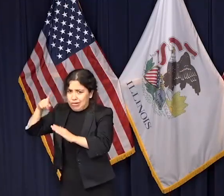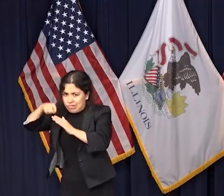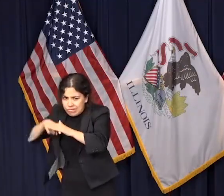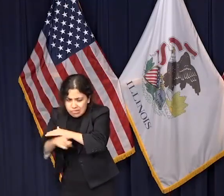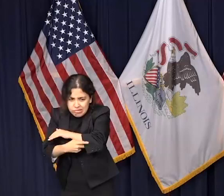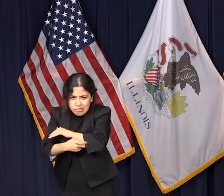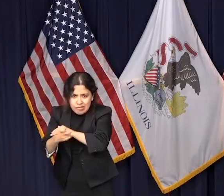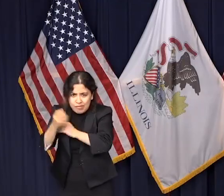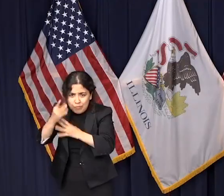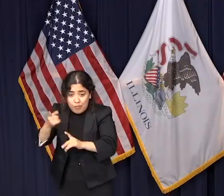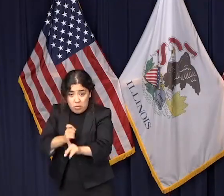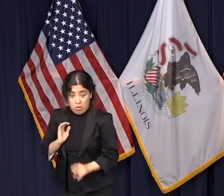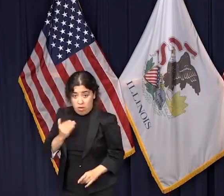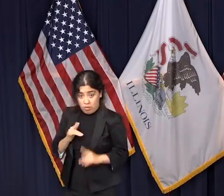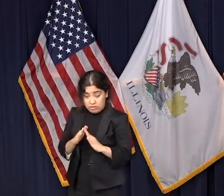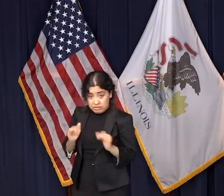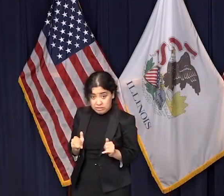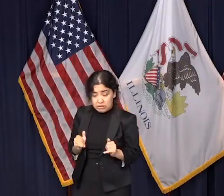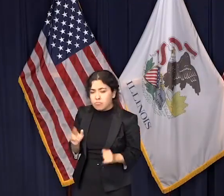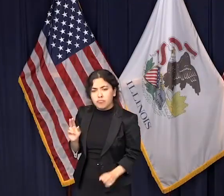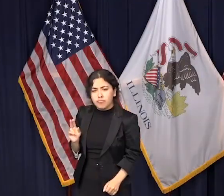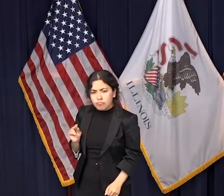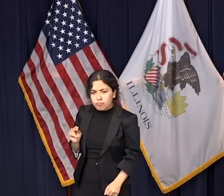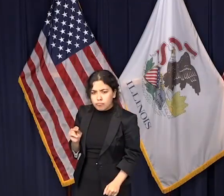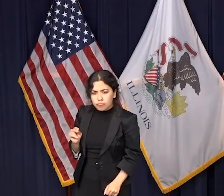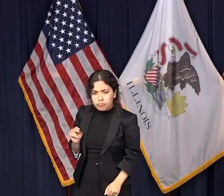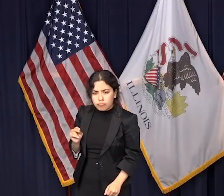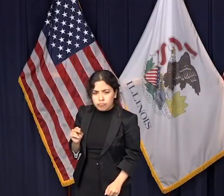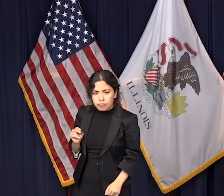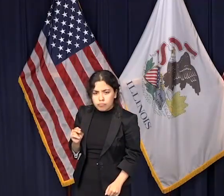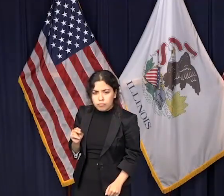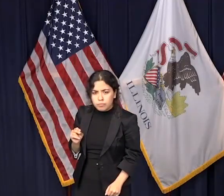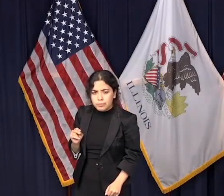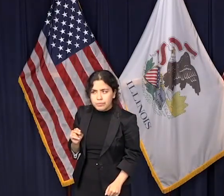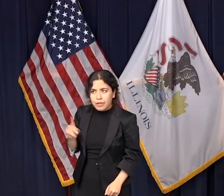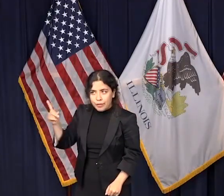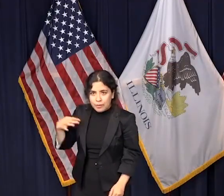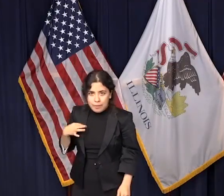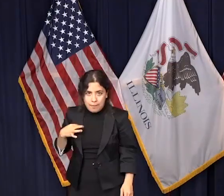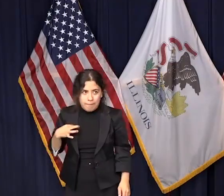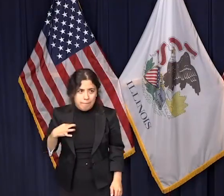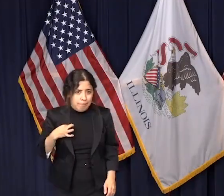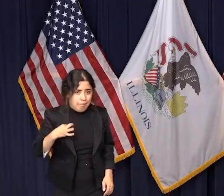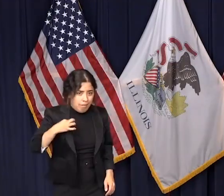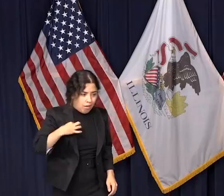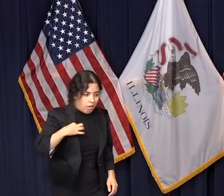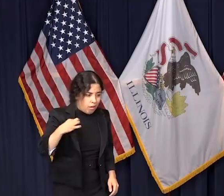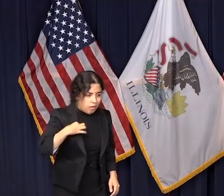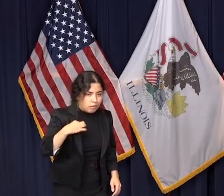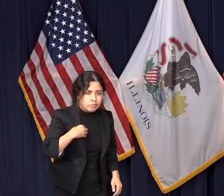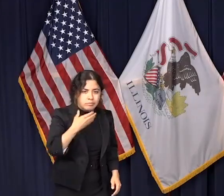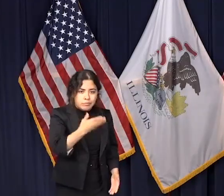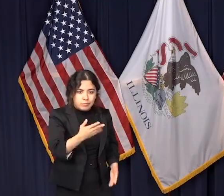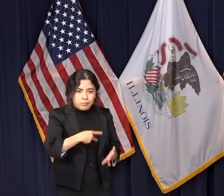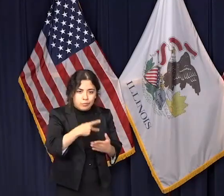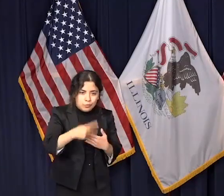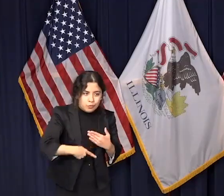applying in the normal way that people apply to get these programs and payments to